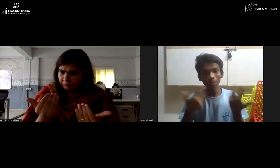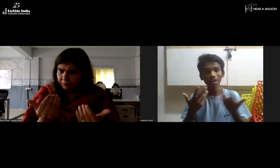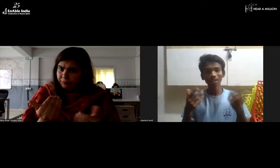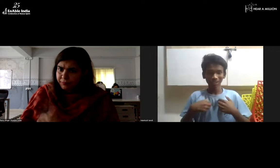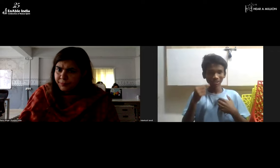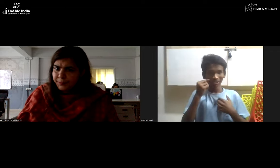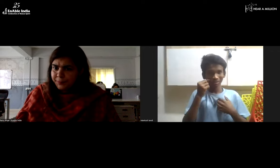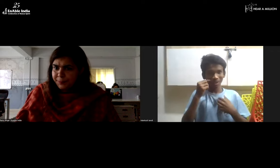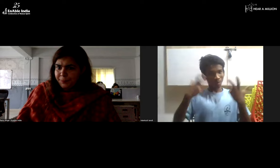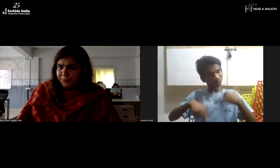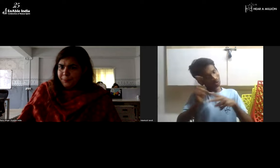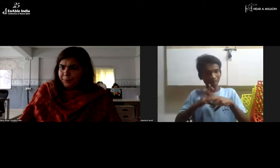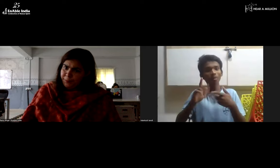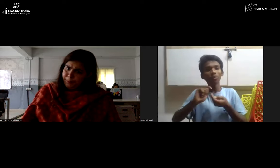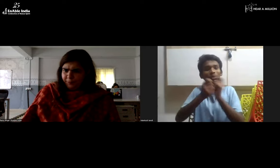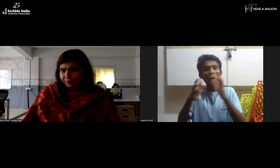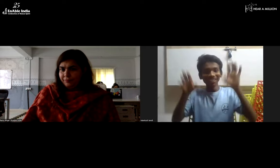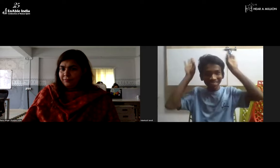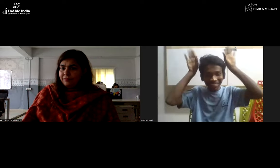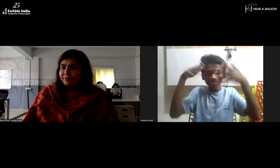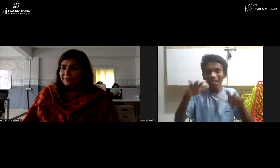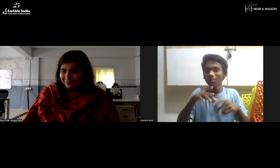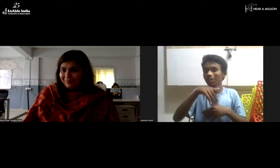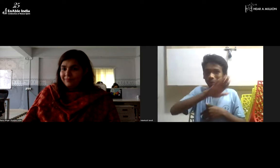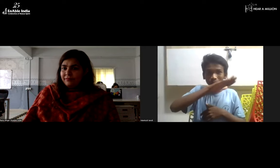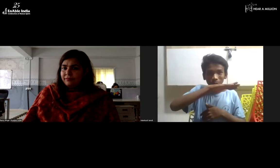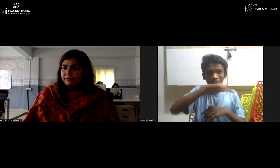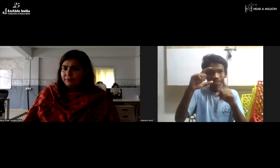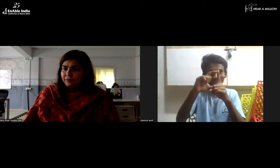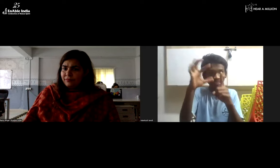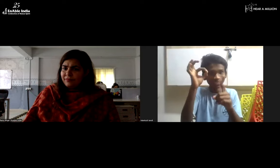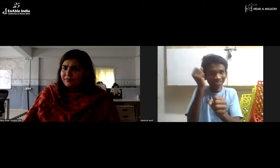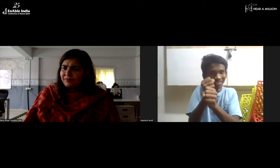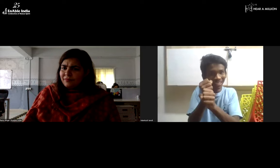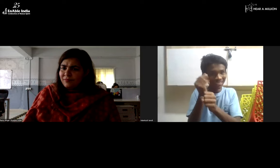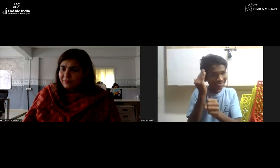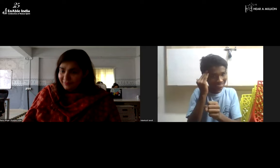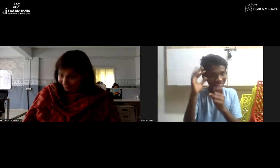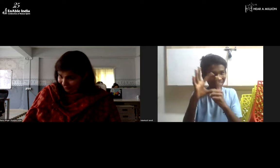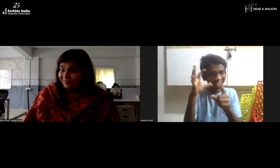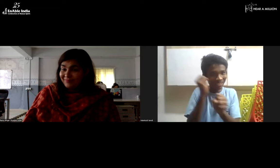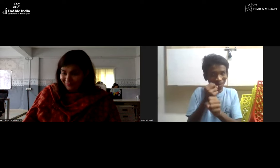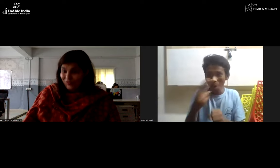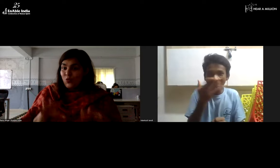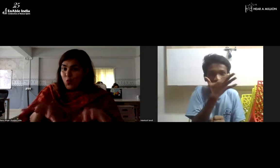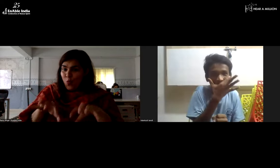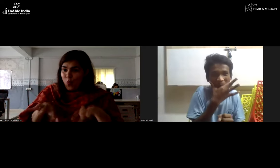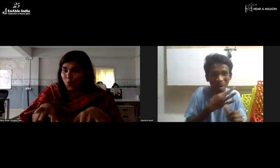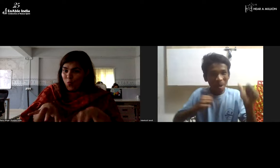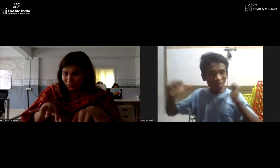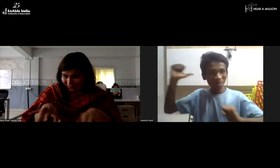if you could be any animal, for example, a dog or any